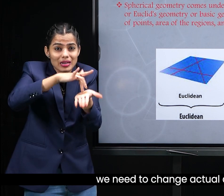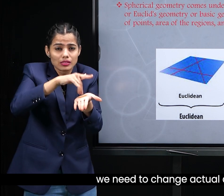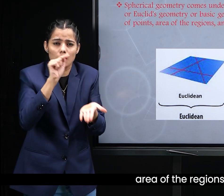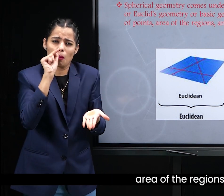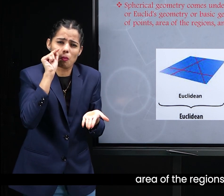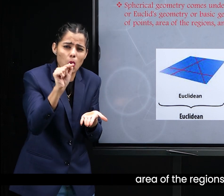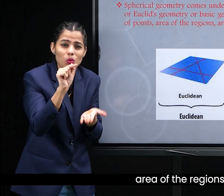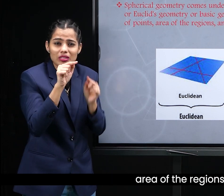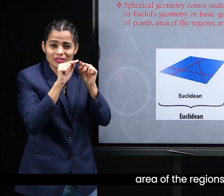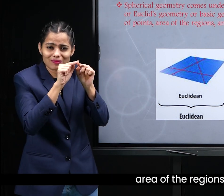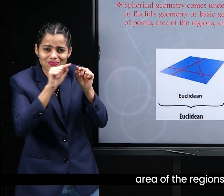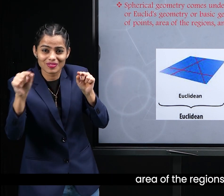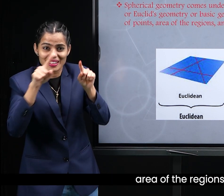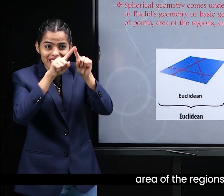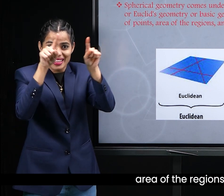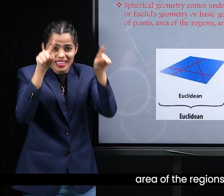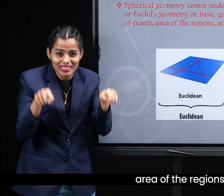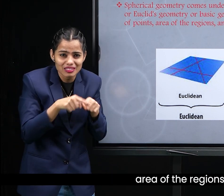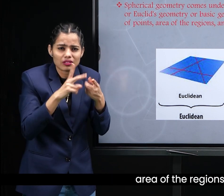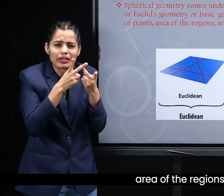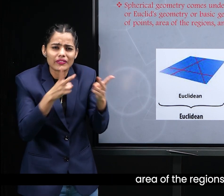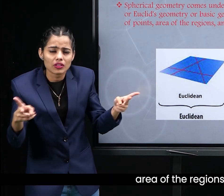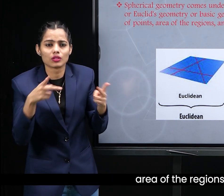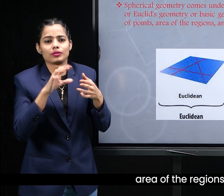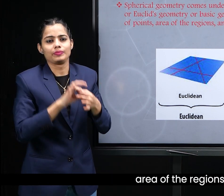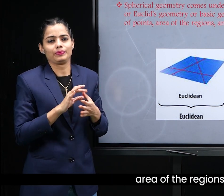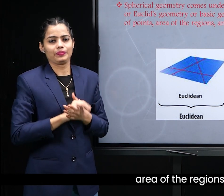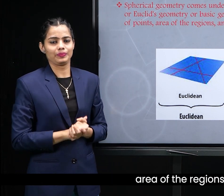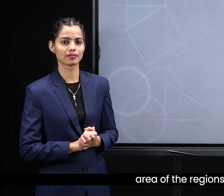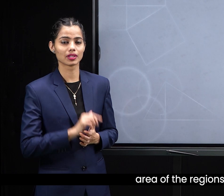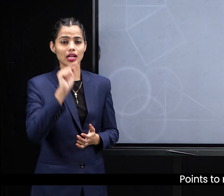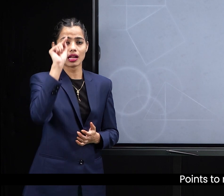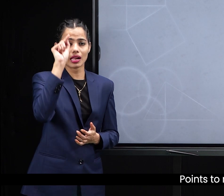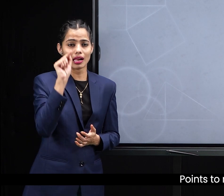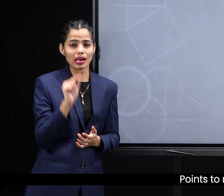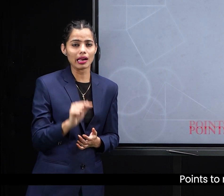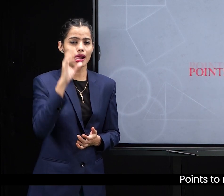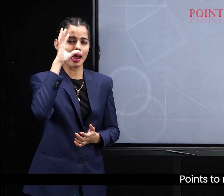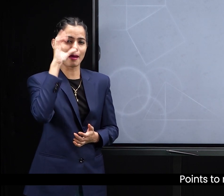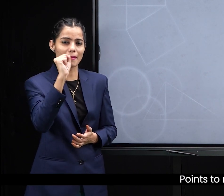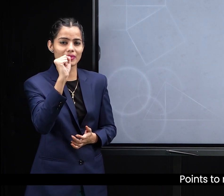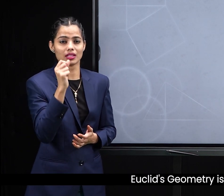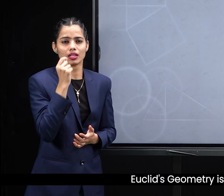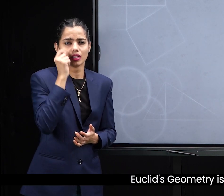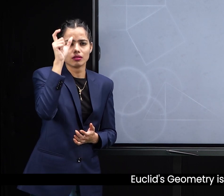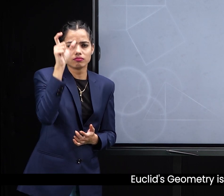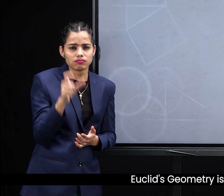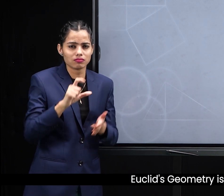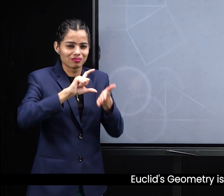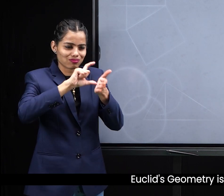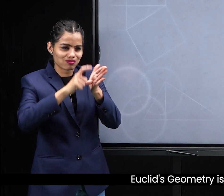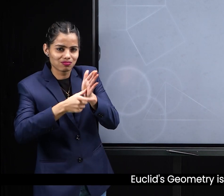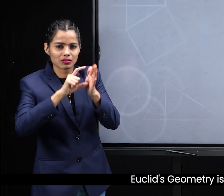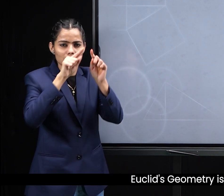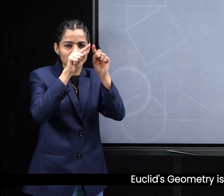points, area of the regions and actual angles. Points to remember. Euclid